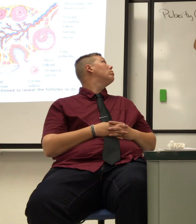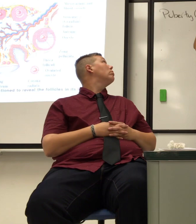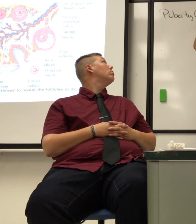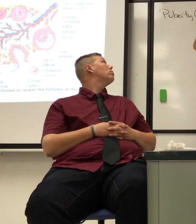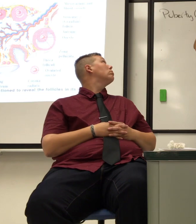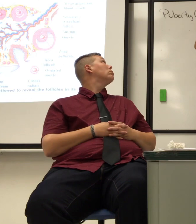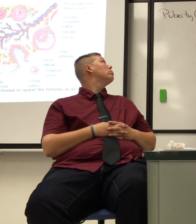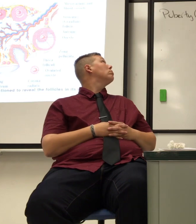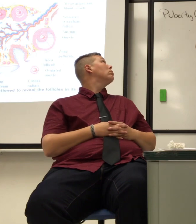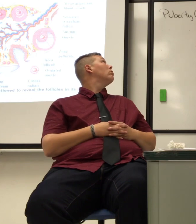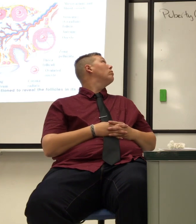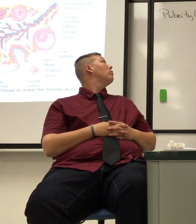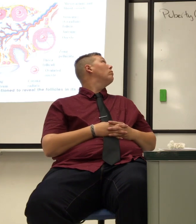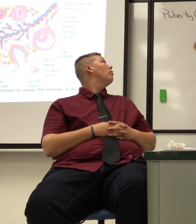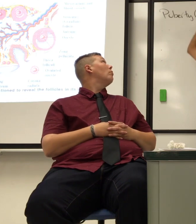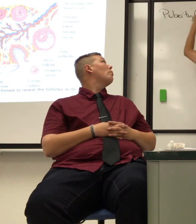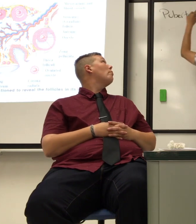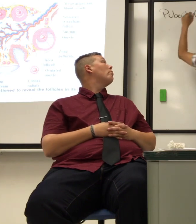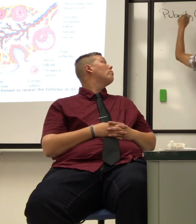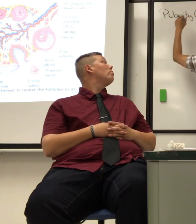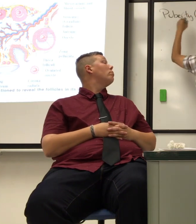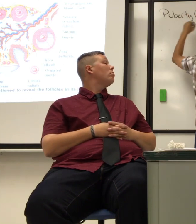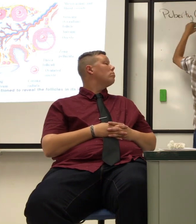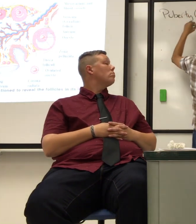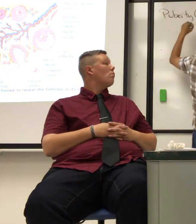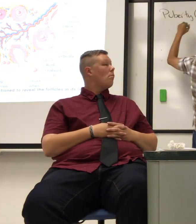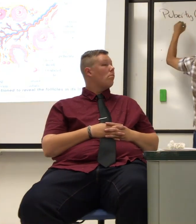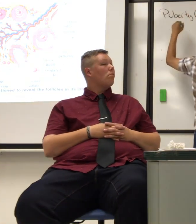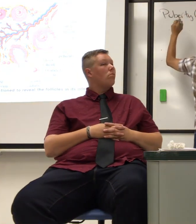12.5 years for a female.